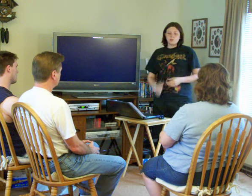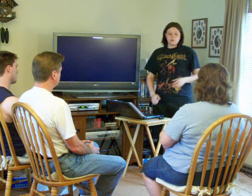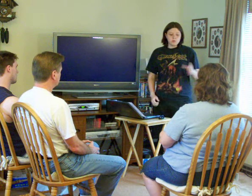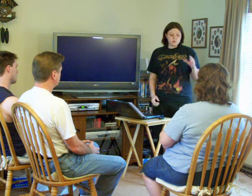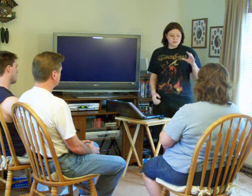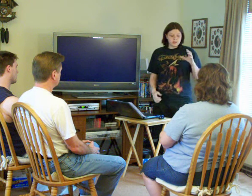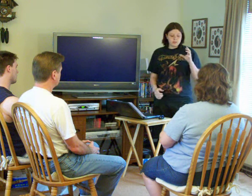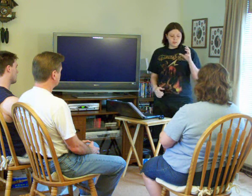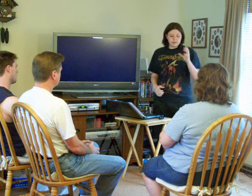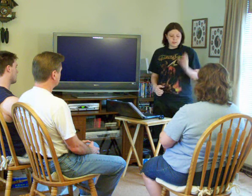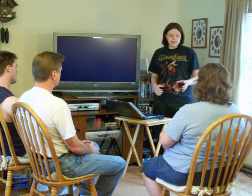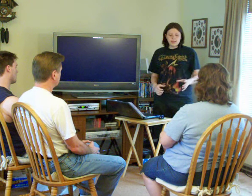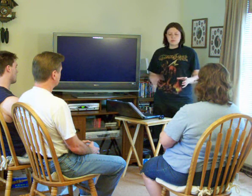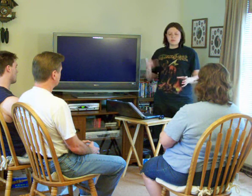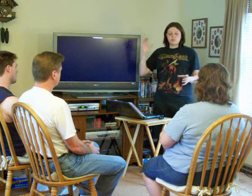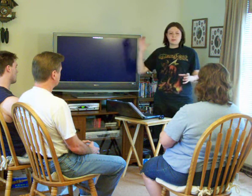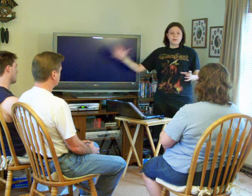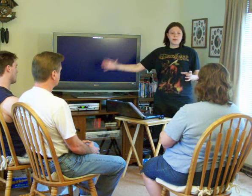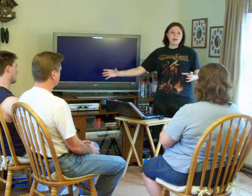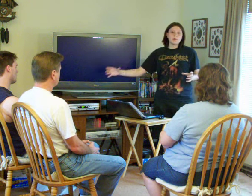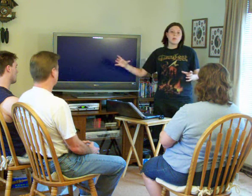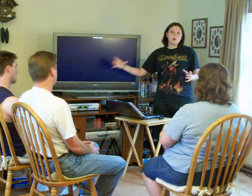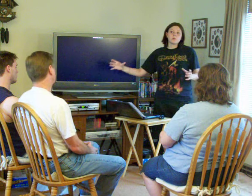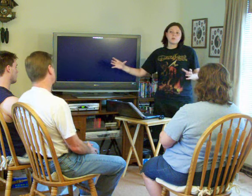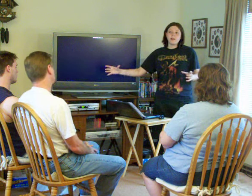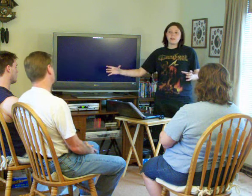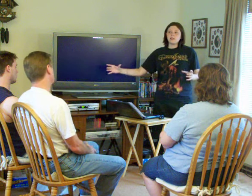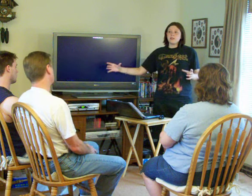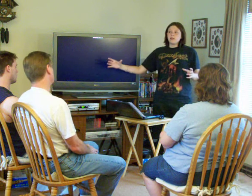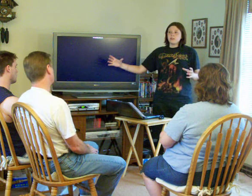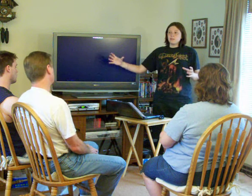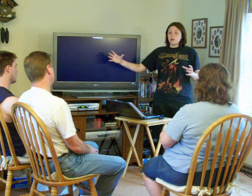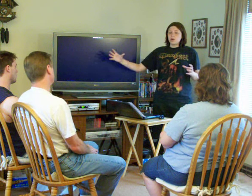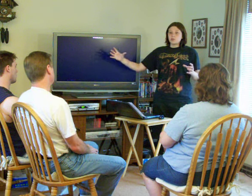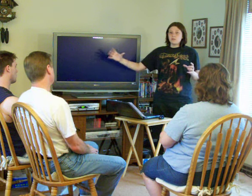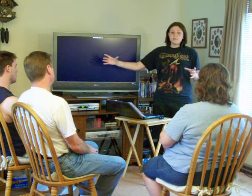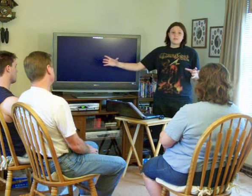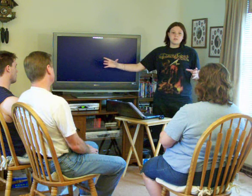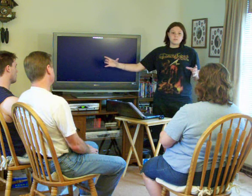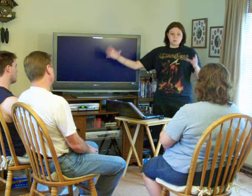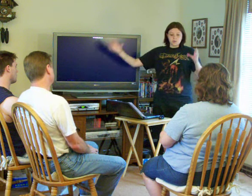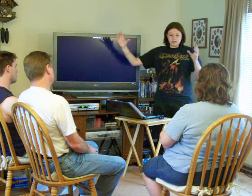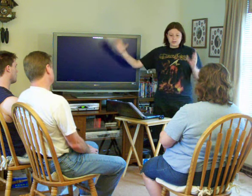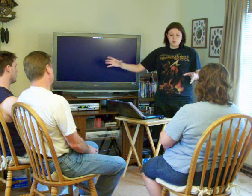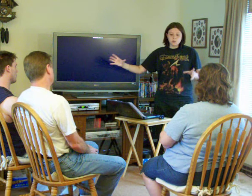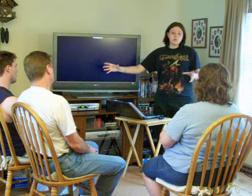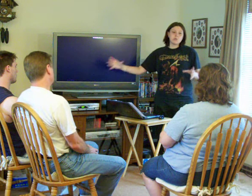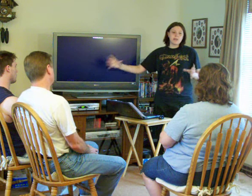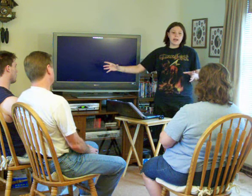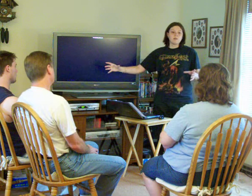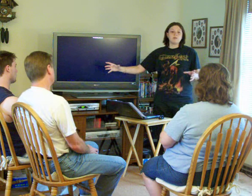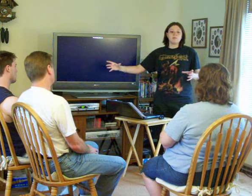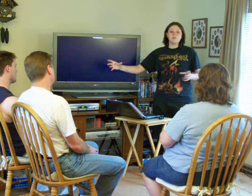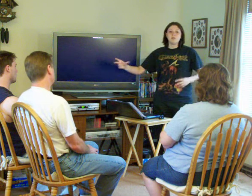you live in Gates or if you live in Henrietta, you'll also find that there are differences between those two towns.